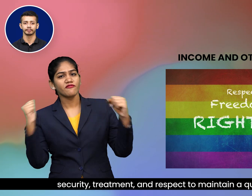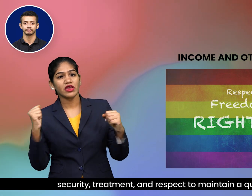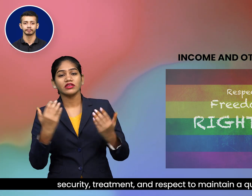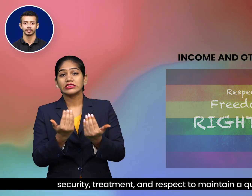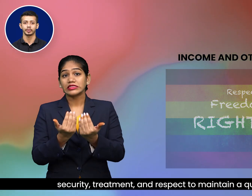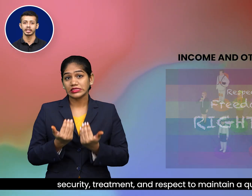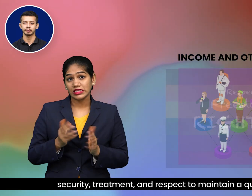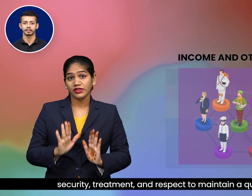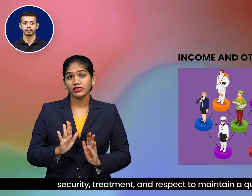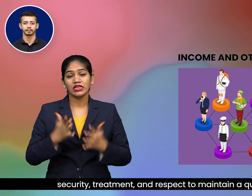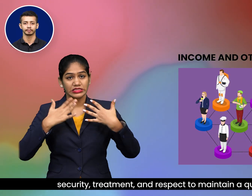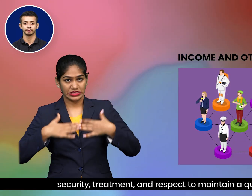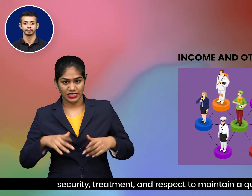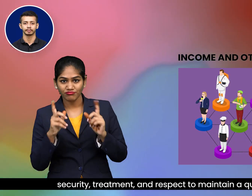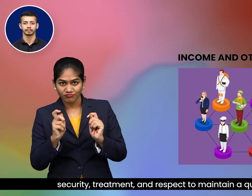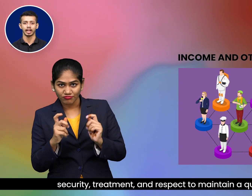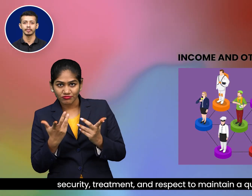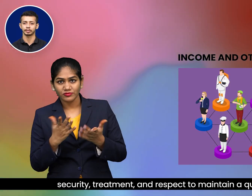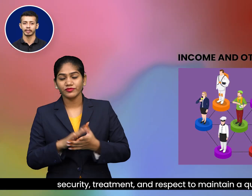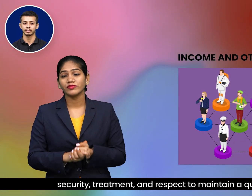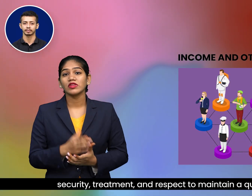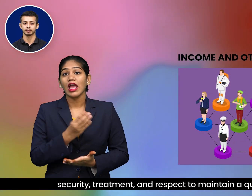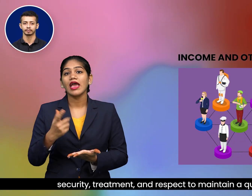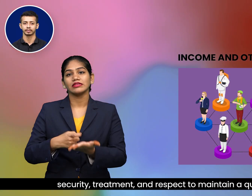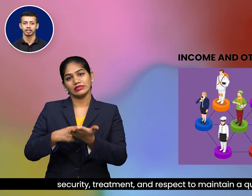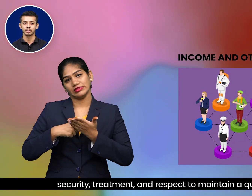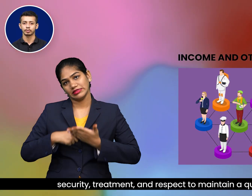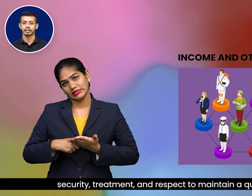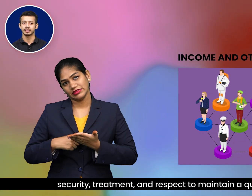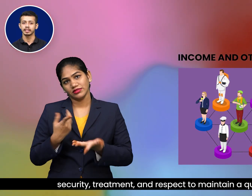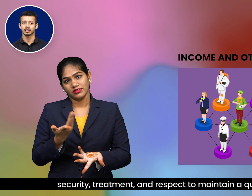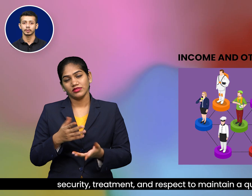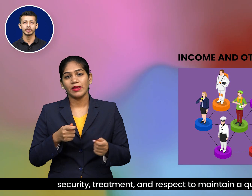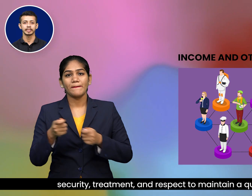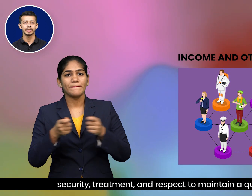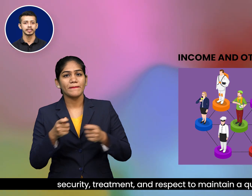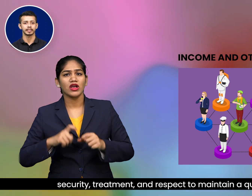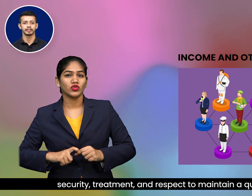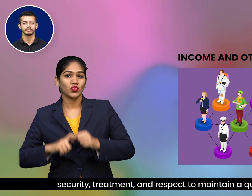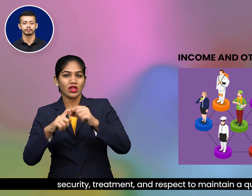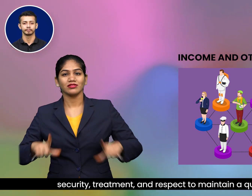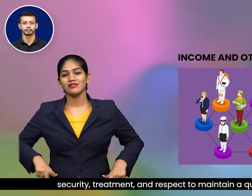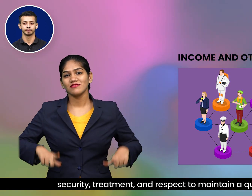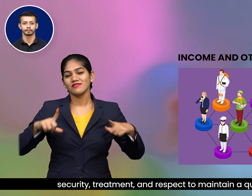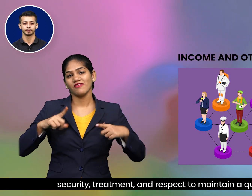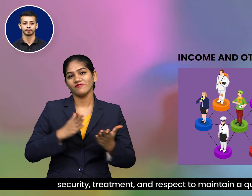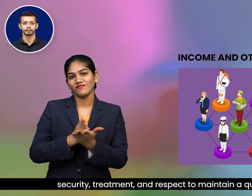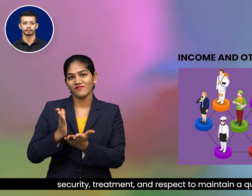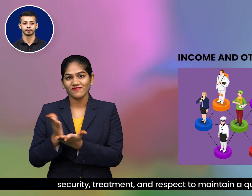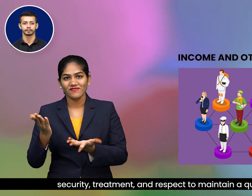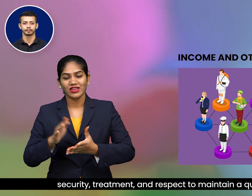security, treatment, and respect to maintain a quality lifestyle.